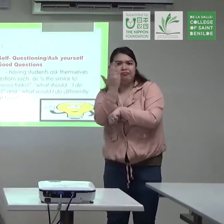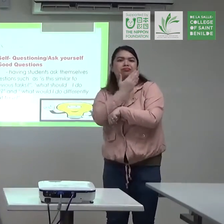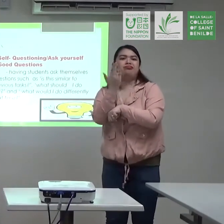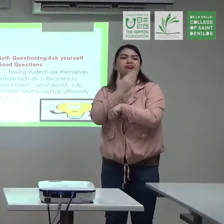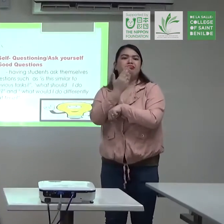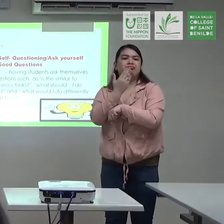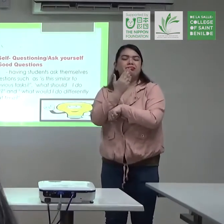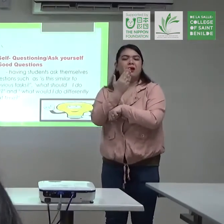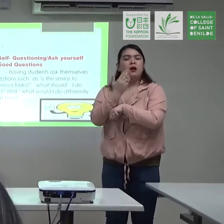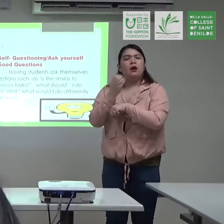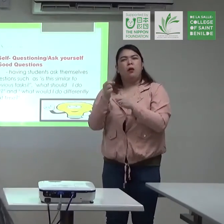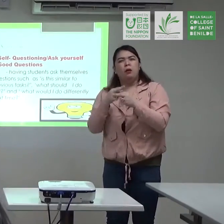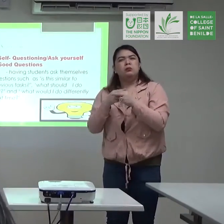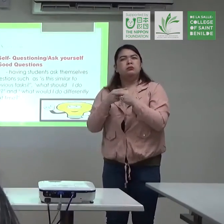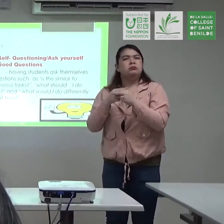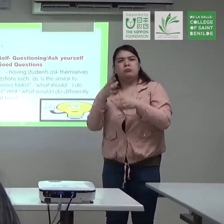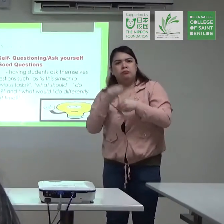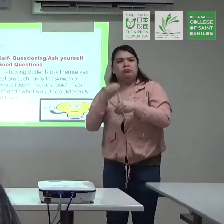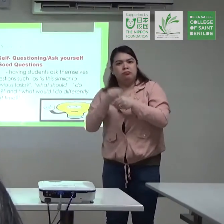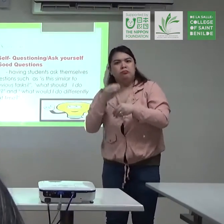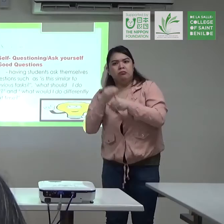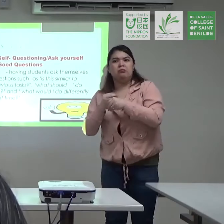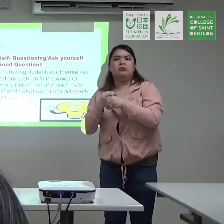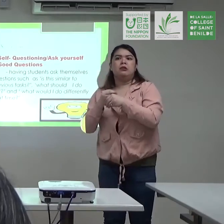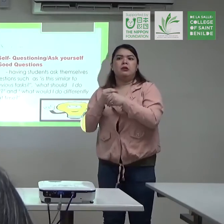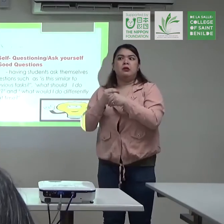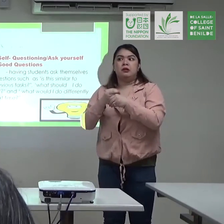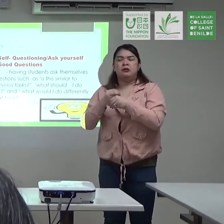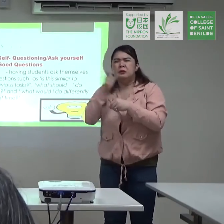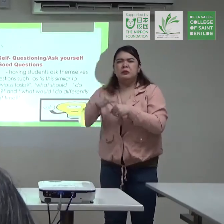tasks, do a lot of complicated